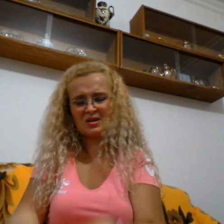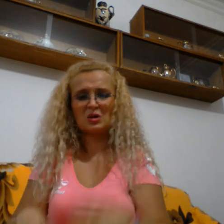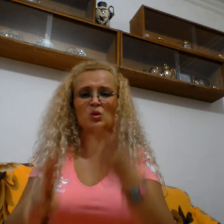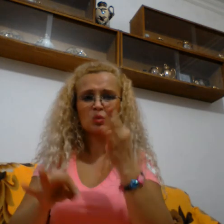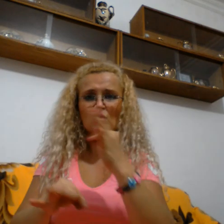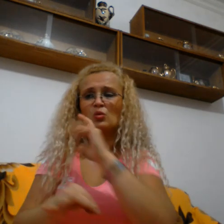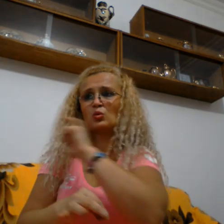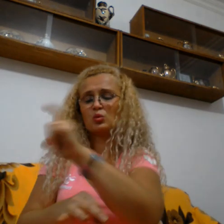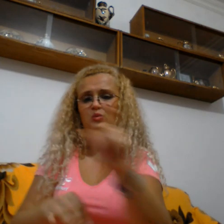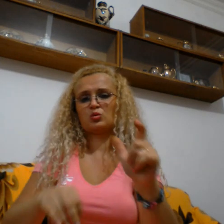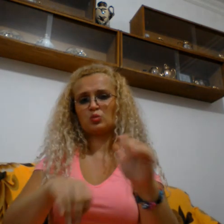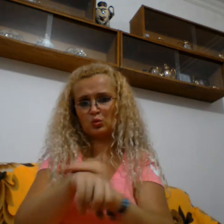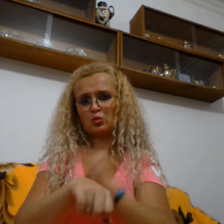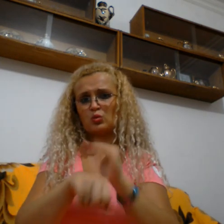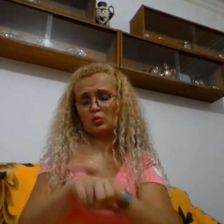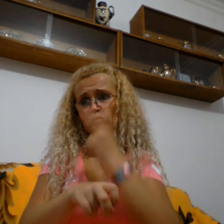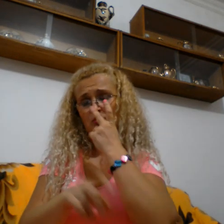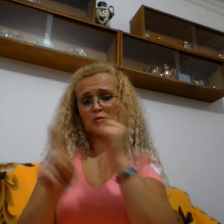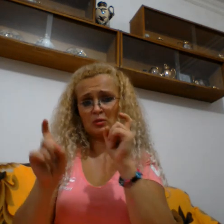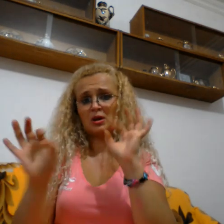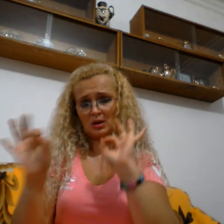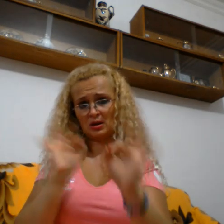Soyuz and his first long-duration mission.